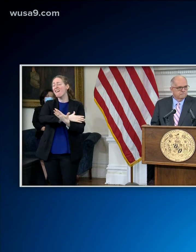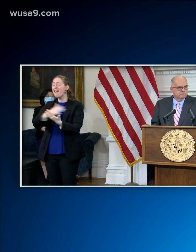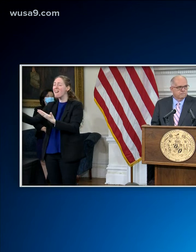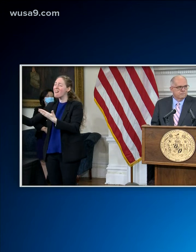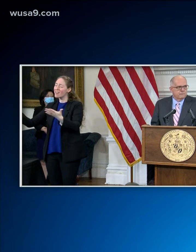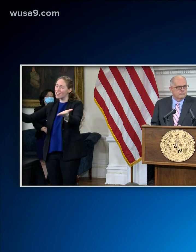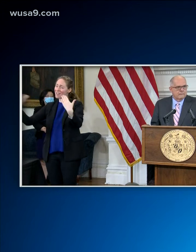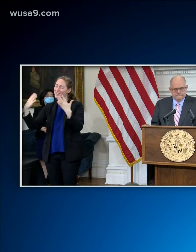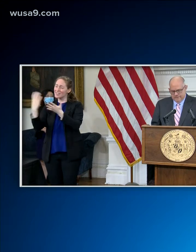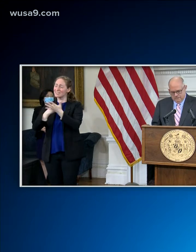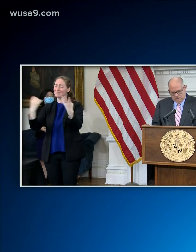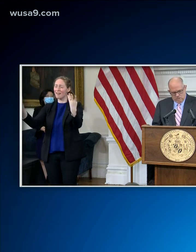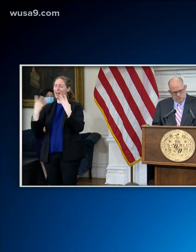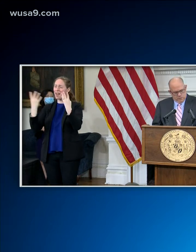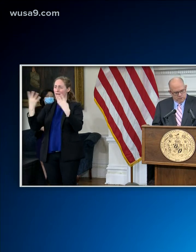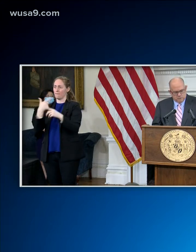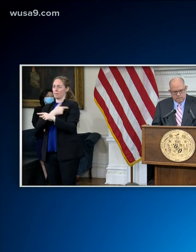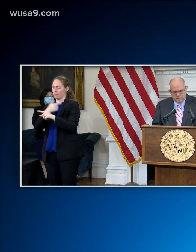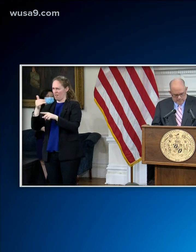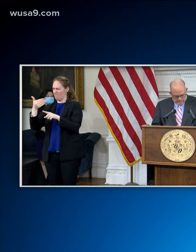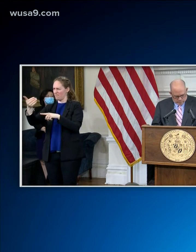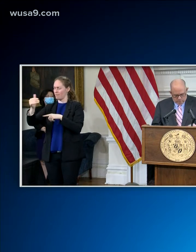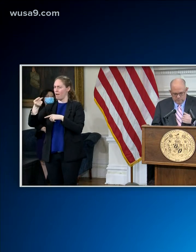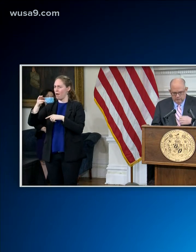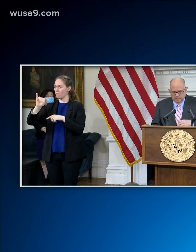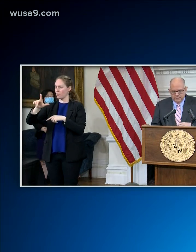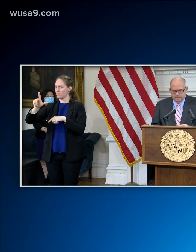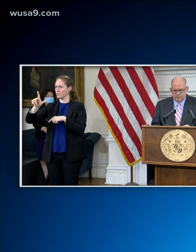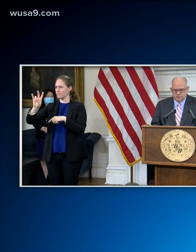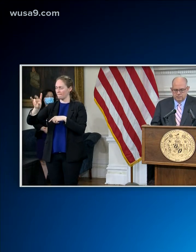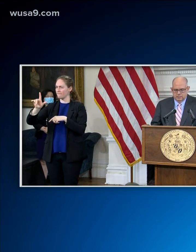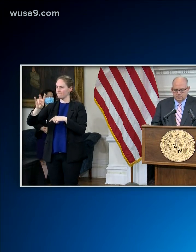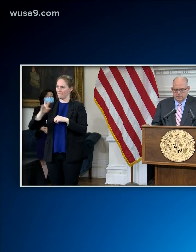vaccination. On Thursday, I will